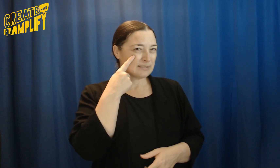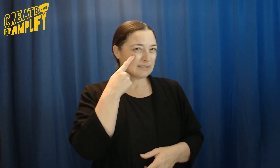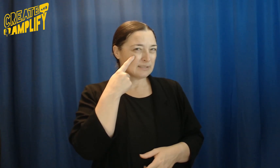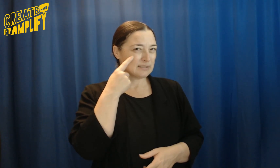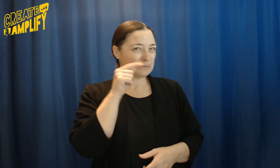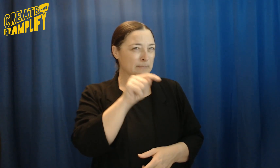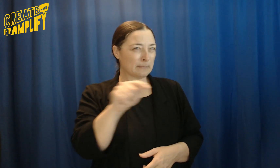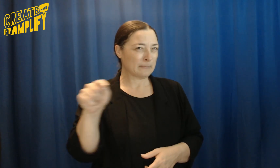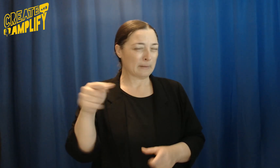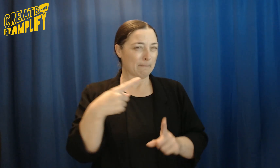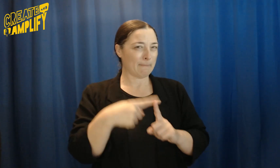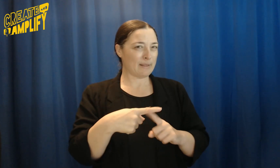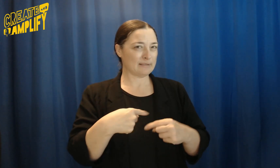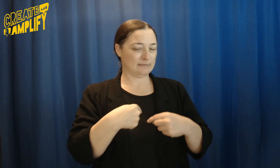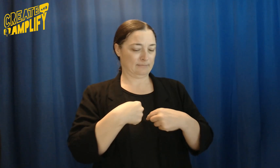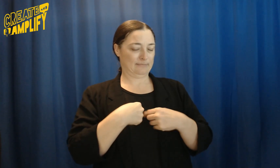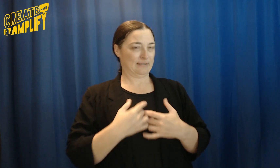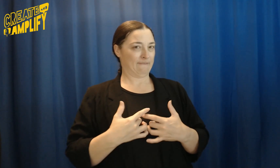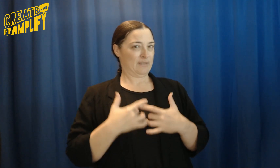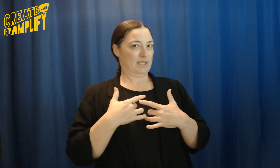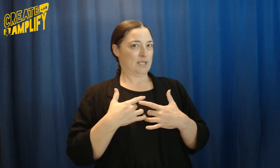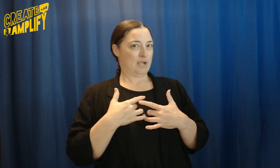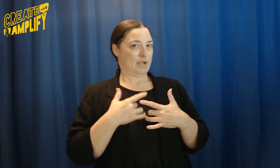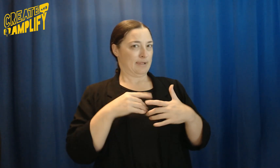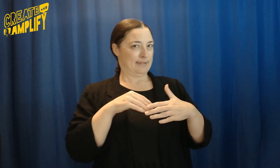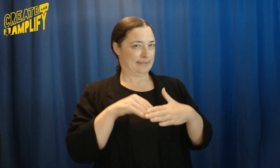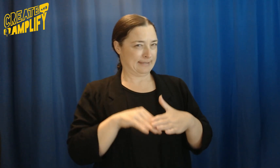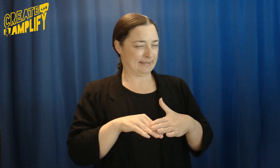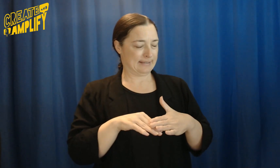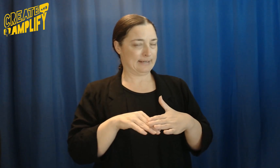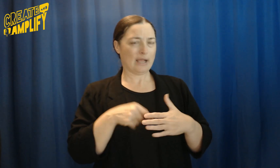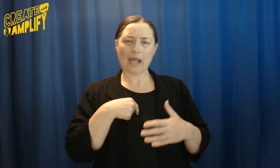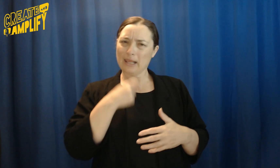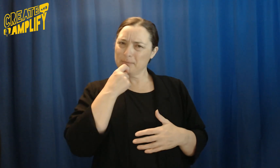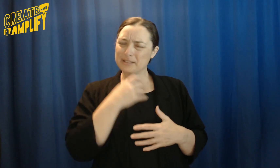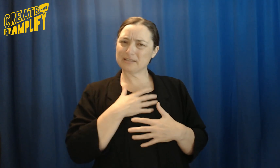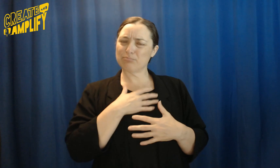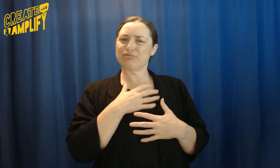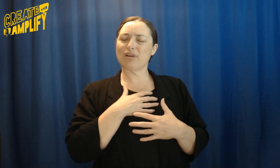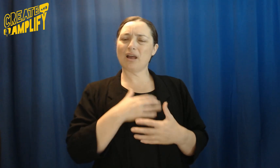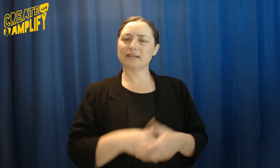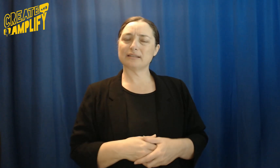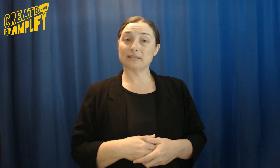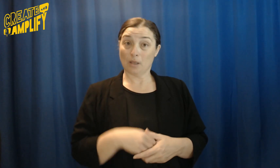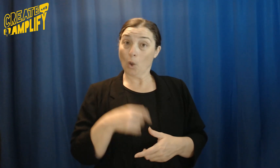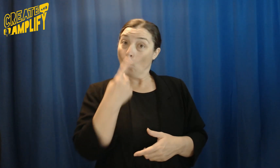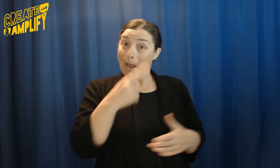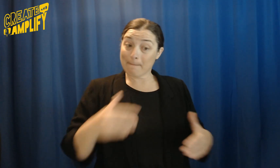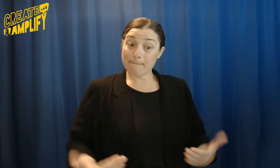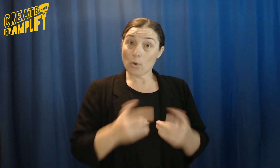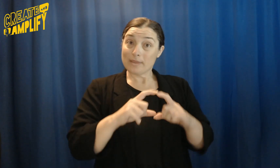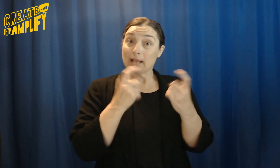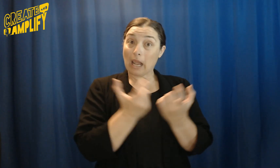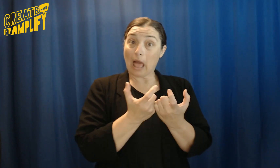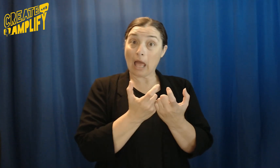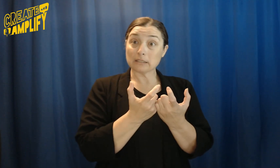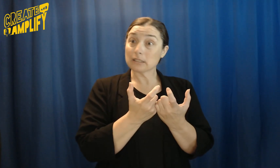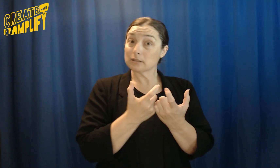felt in it. And I was really surprised to leave a birthing class in tears because the midwife